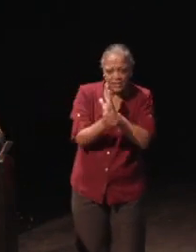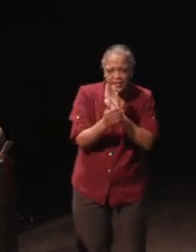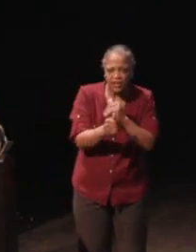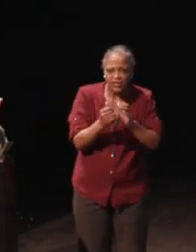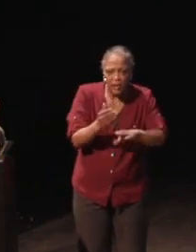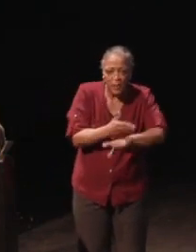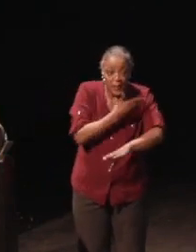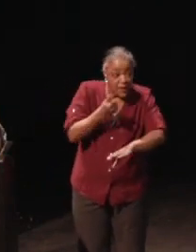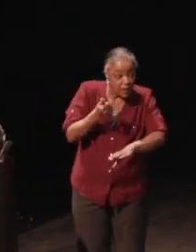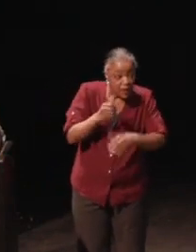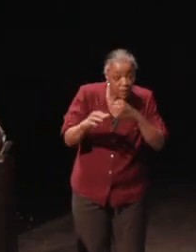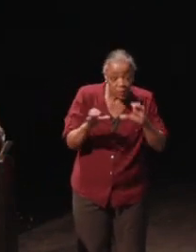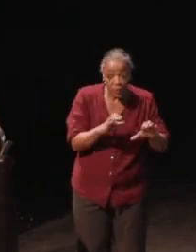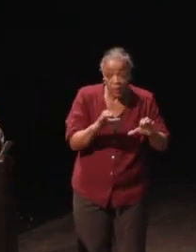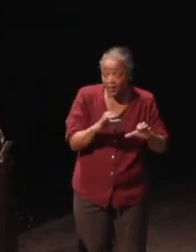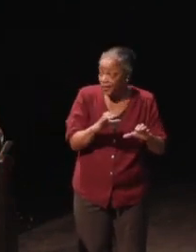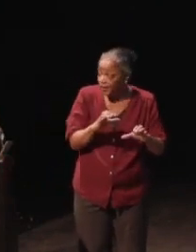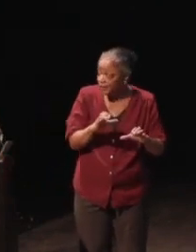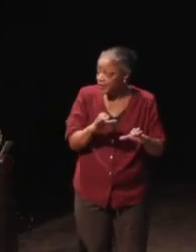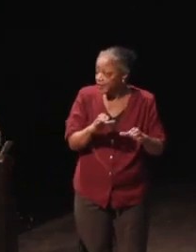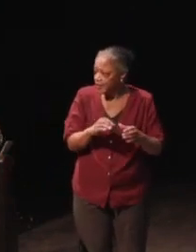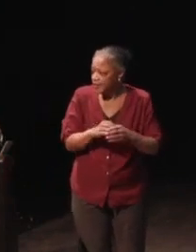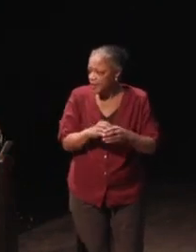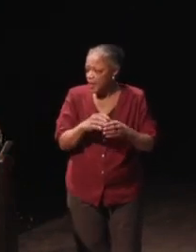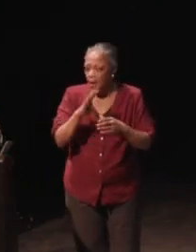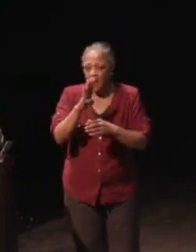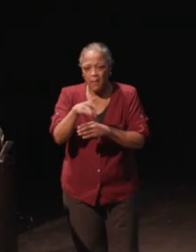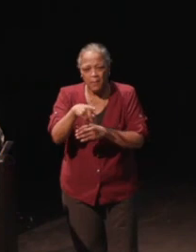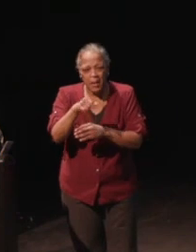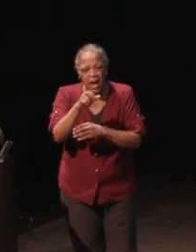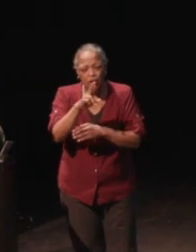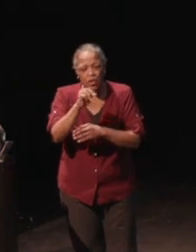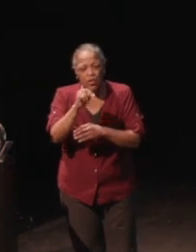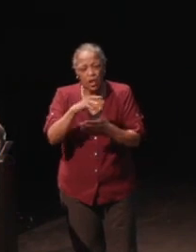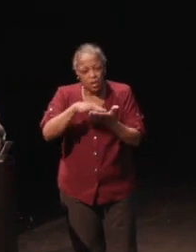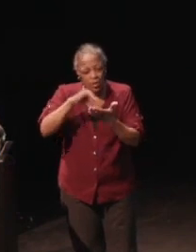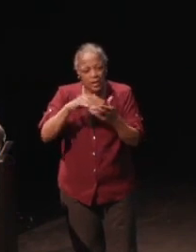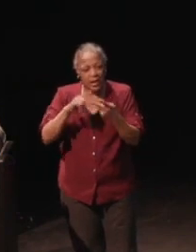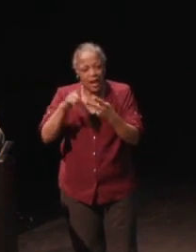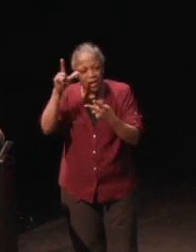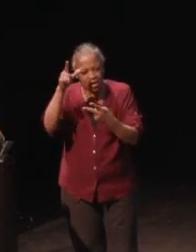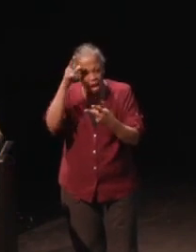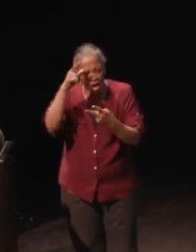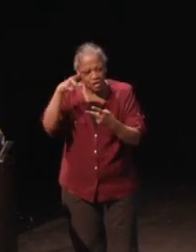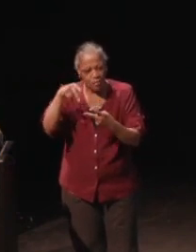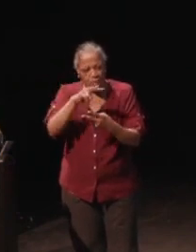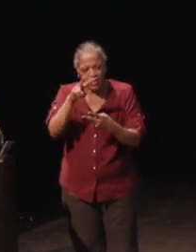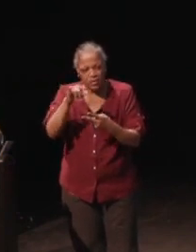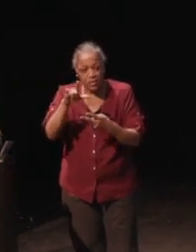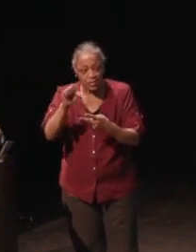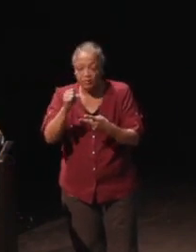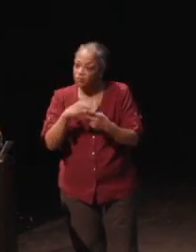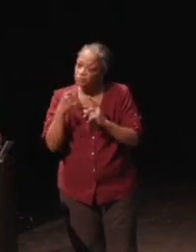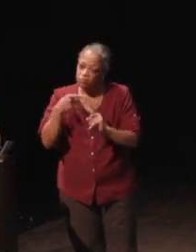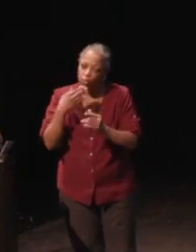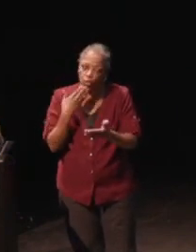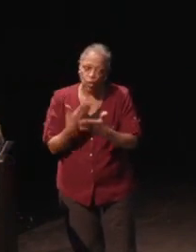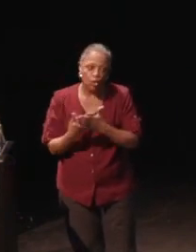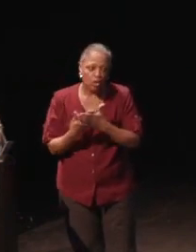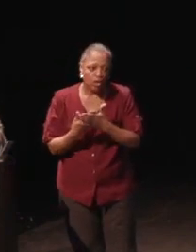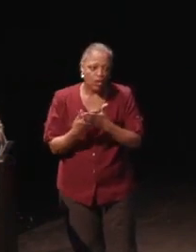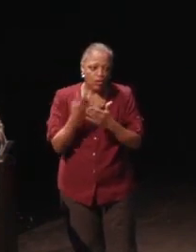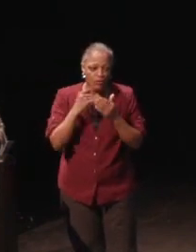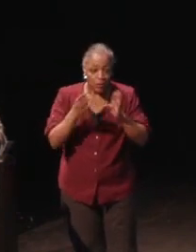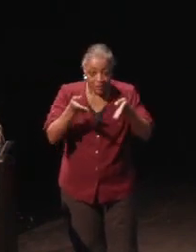at doing. The pattern learning and logical puzzles were particularly good